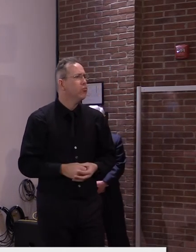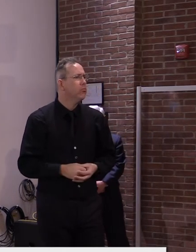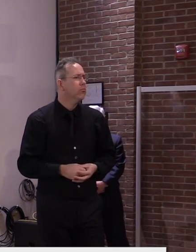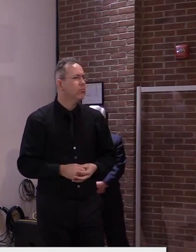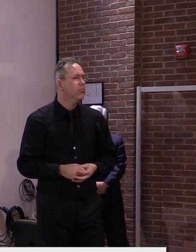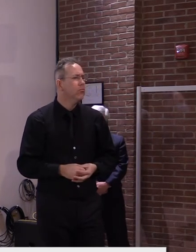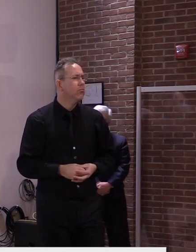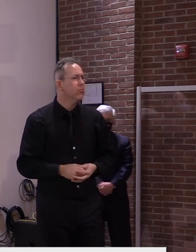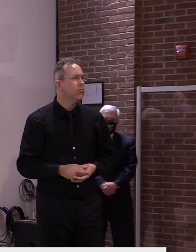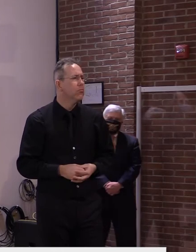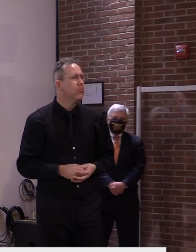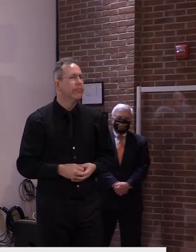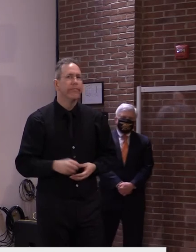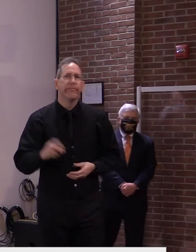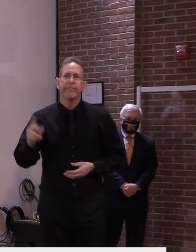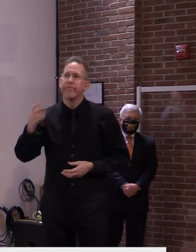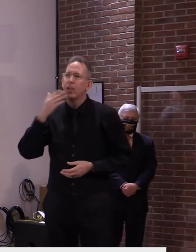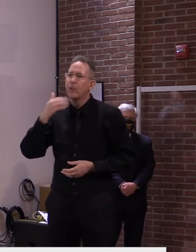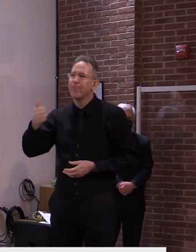Thank you.